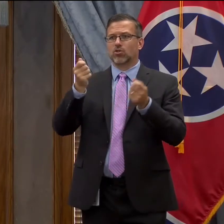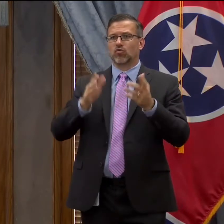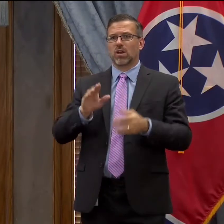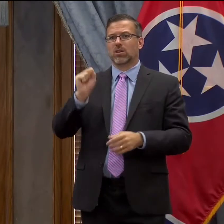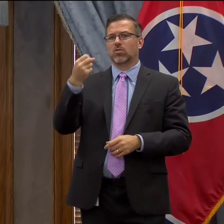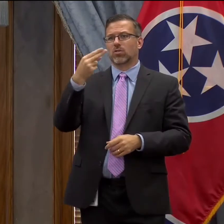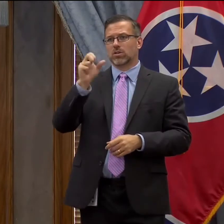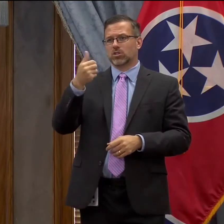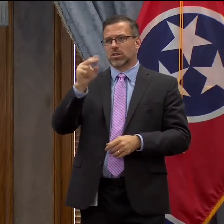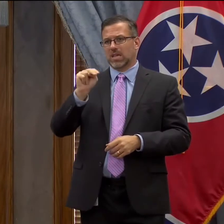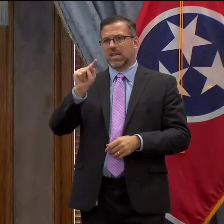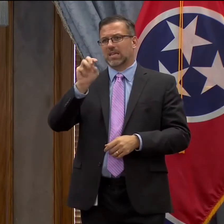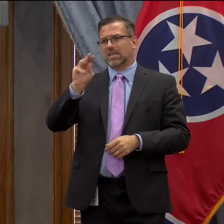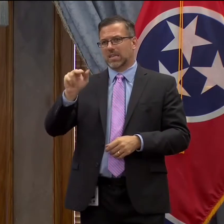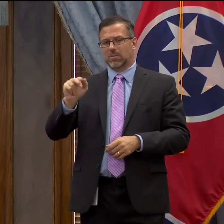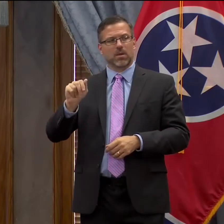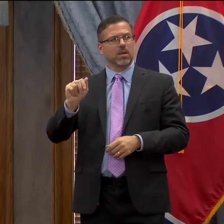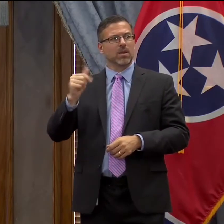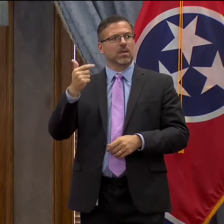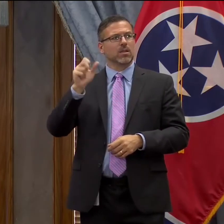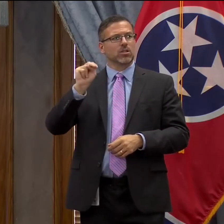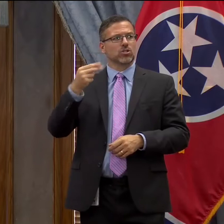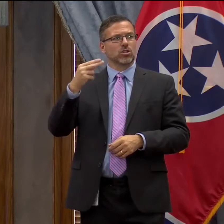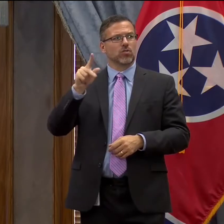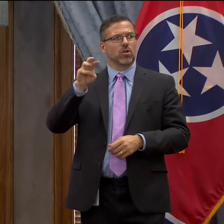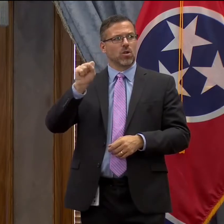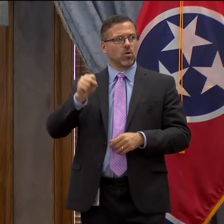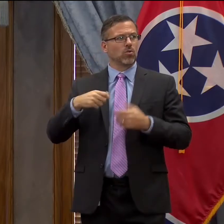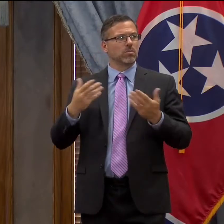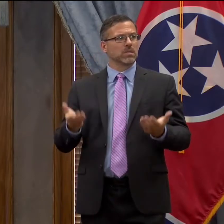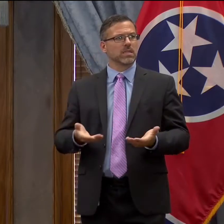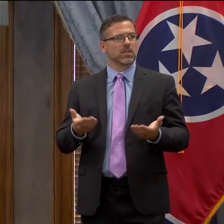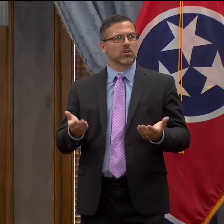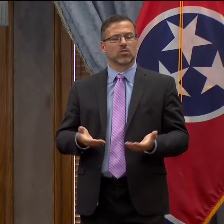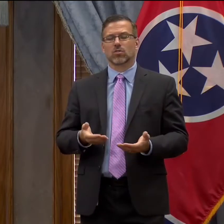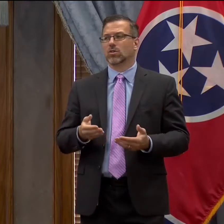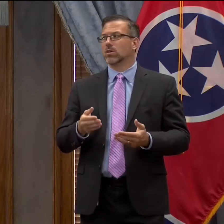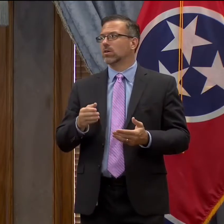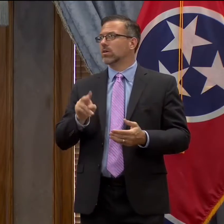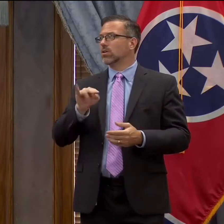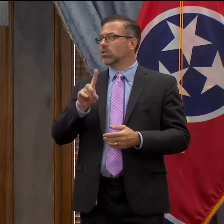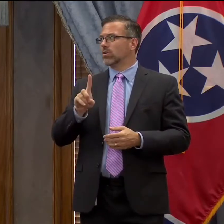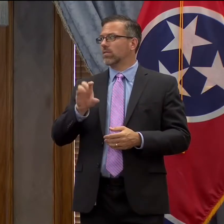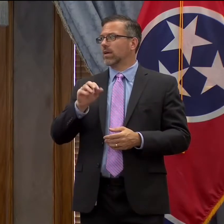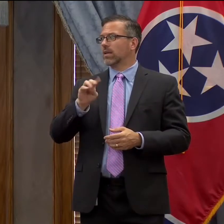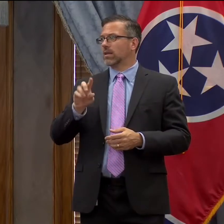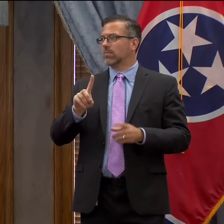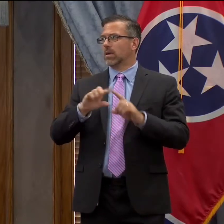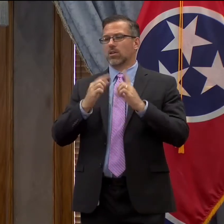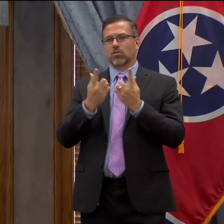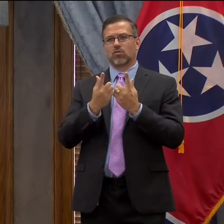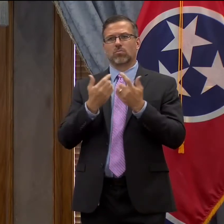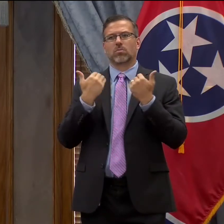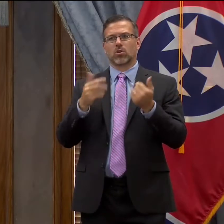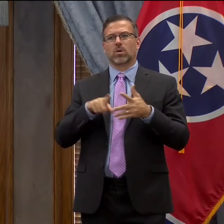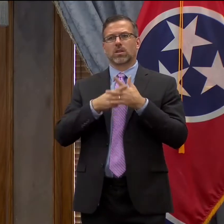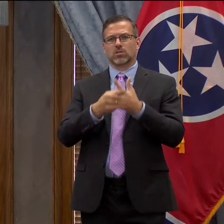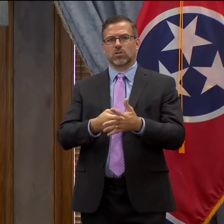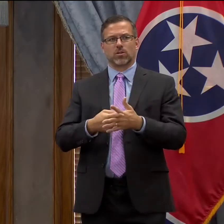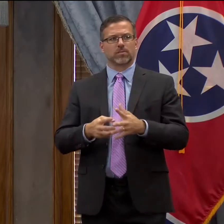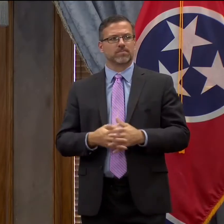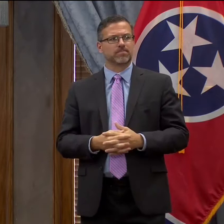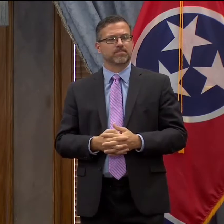TEMA. General Holmes is on board, members of our Unified Command Group. So let's get started with